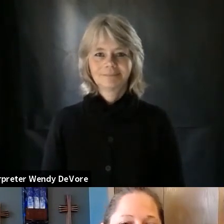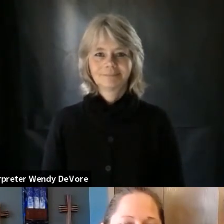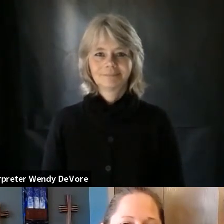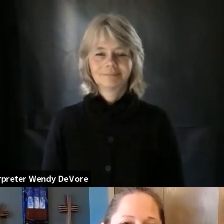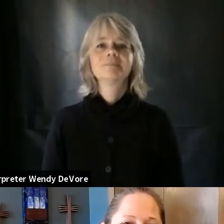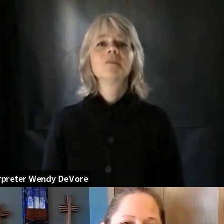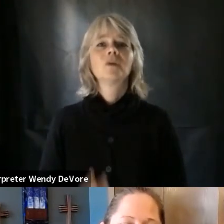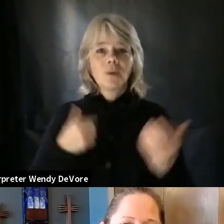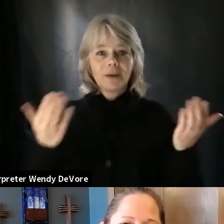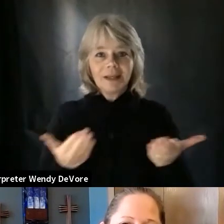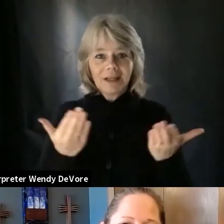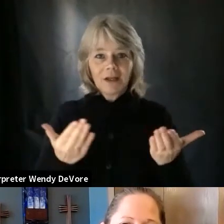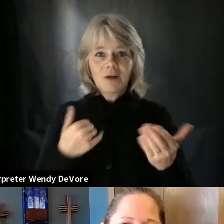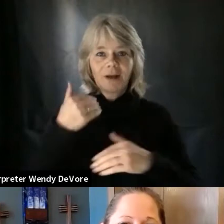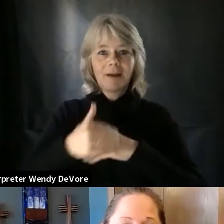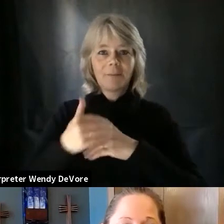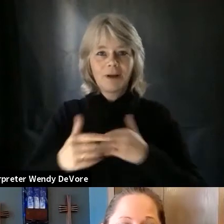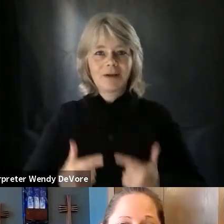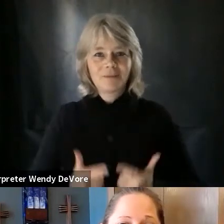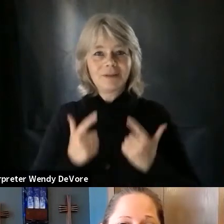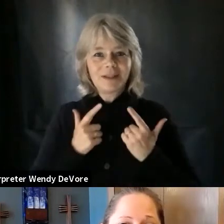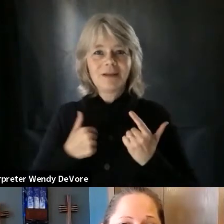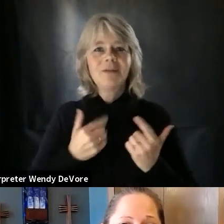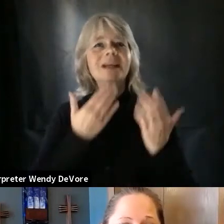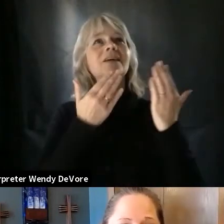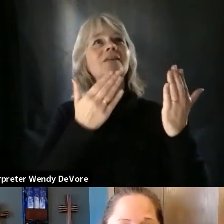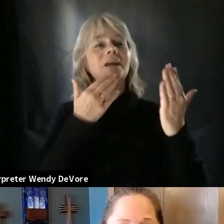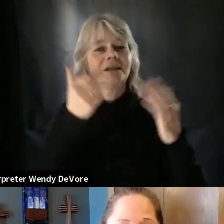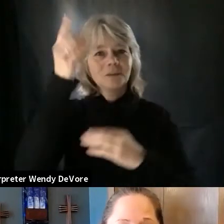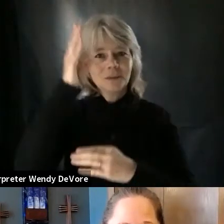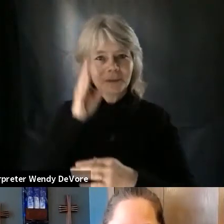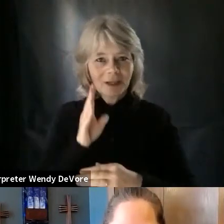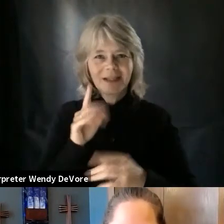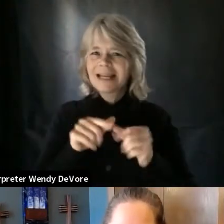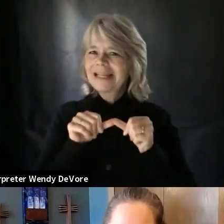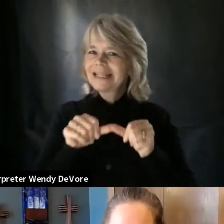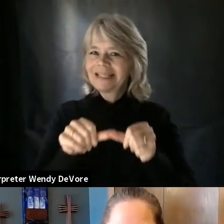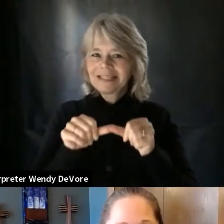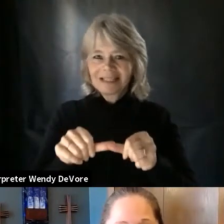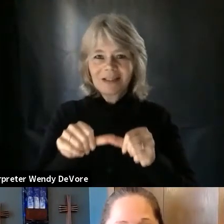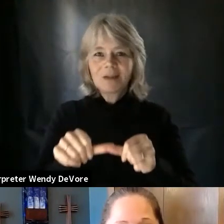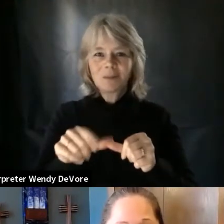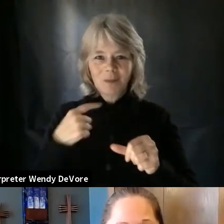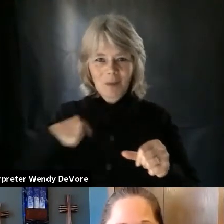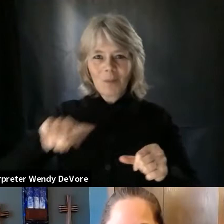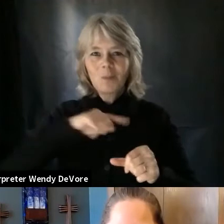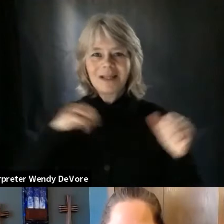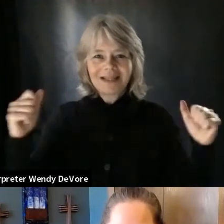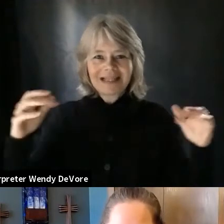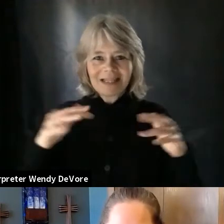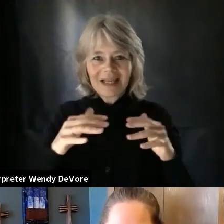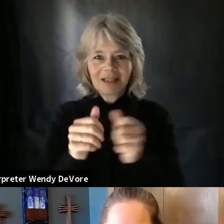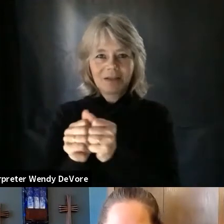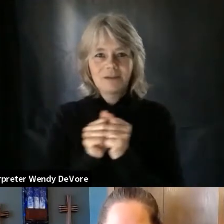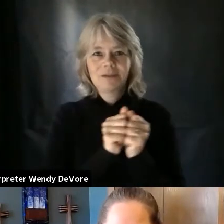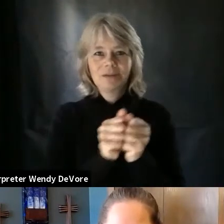Here at Bread of Life, we give thanks that God continues to gather us together in this way and to teach us.